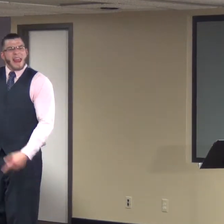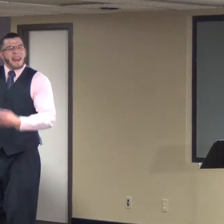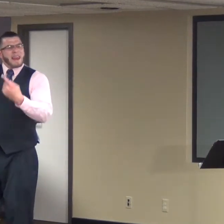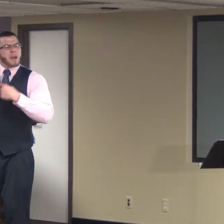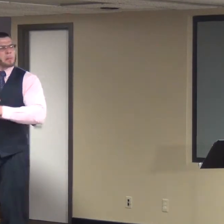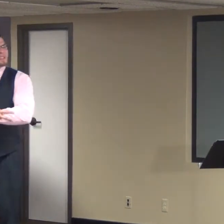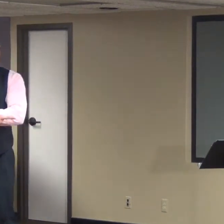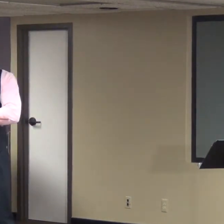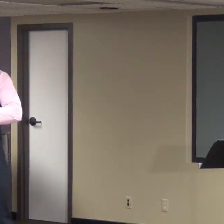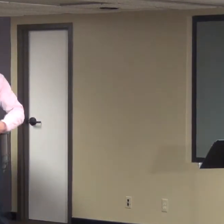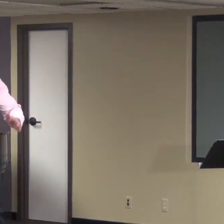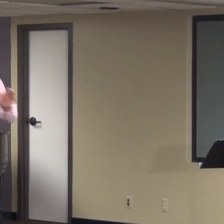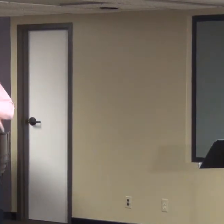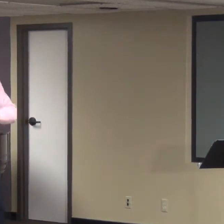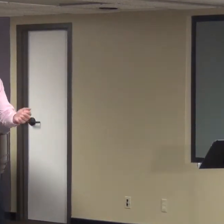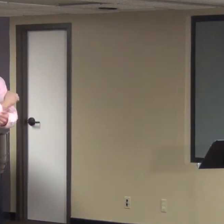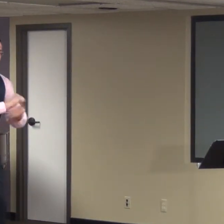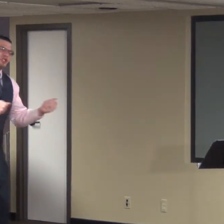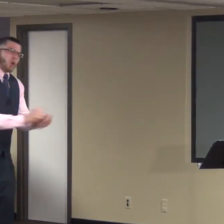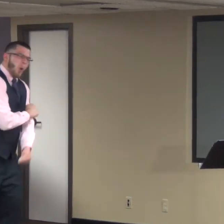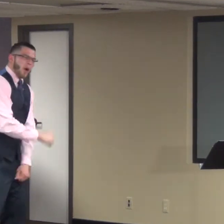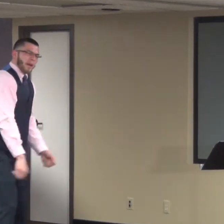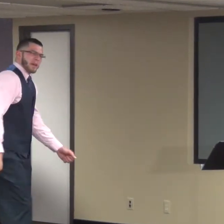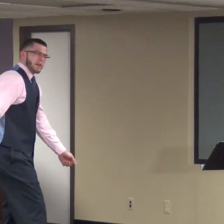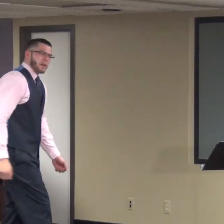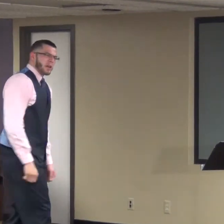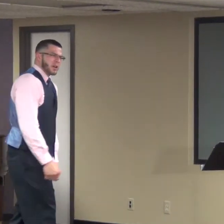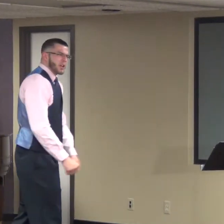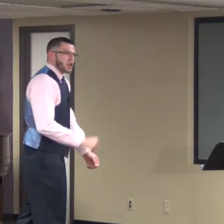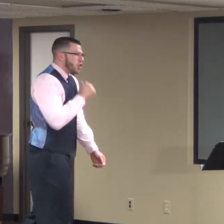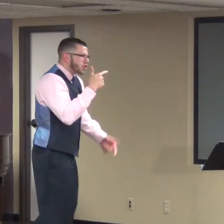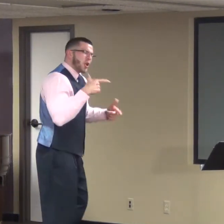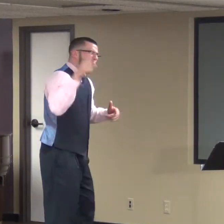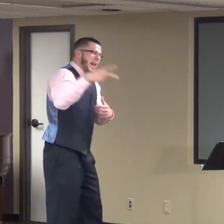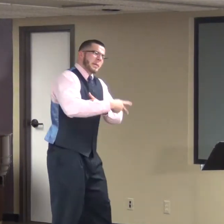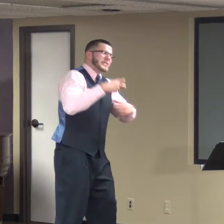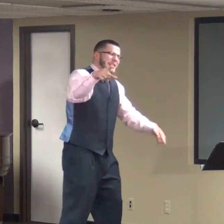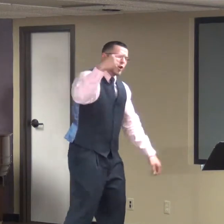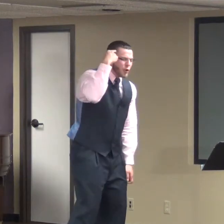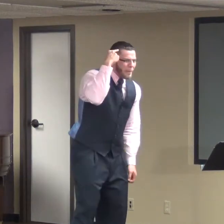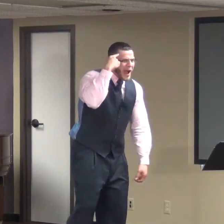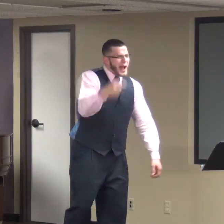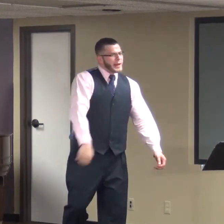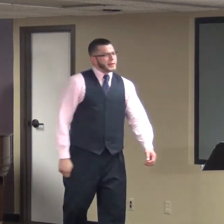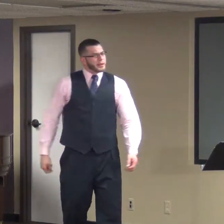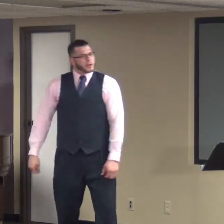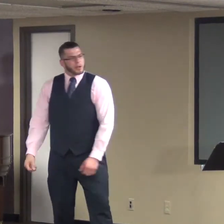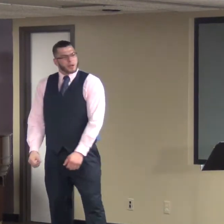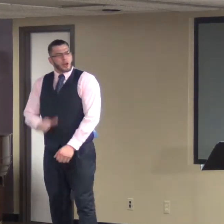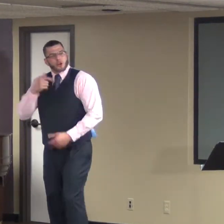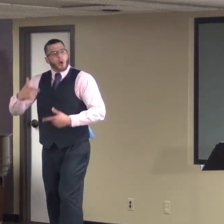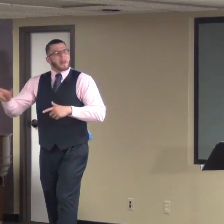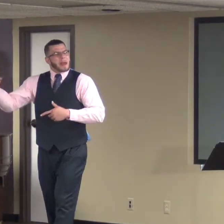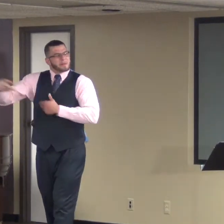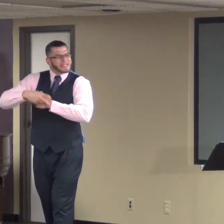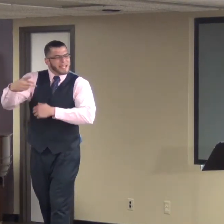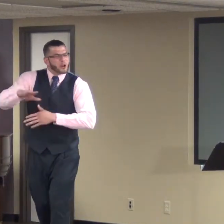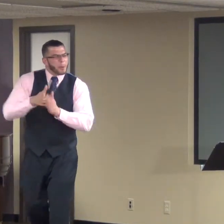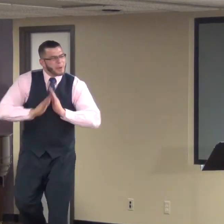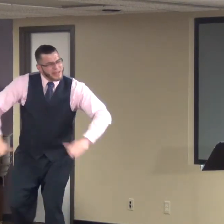He comes to steal, kill, and destroy. Don't let him steal your mind. Don't let him steal your